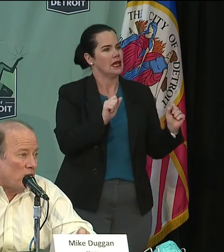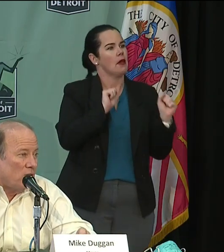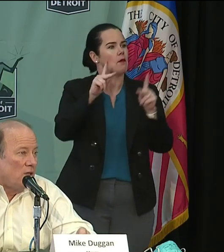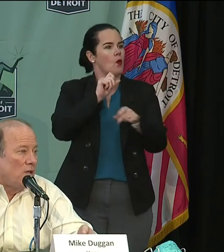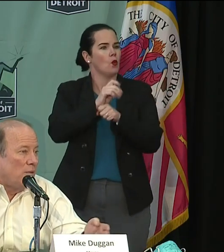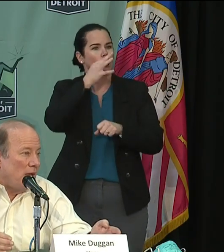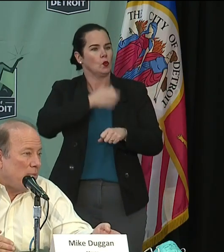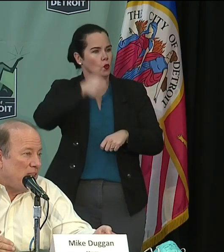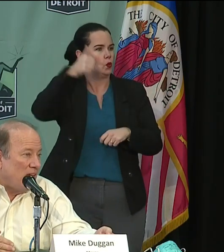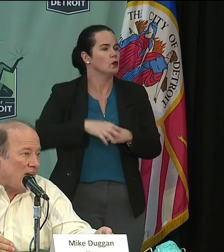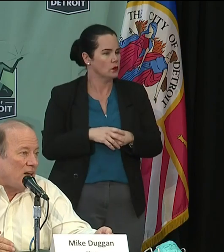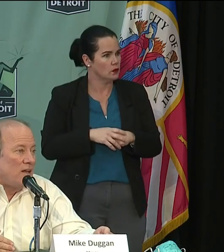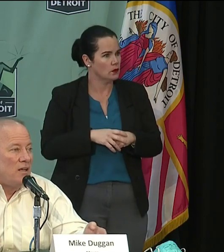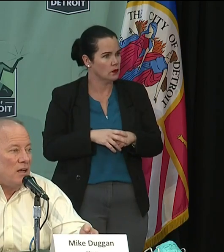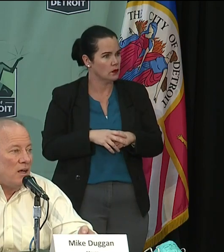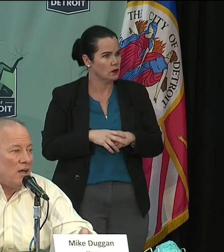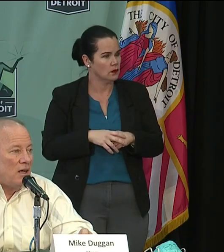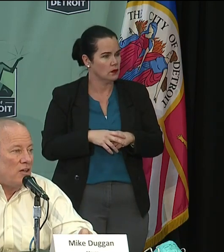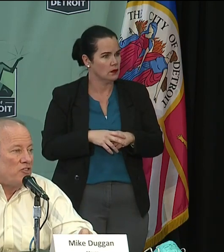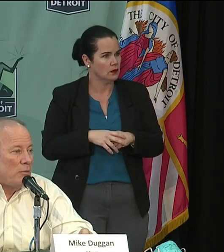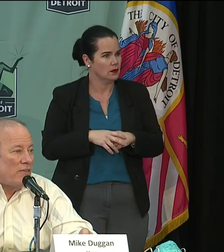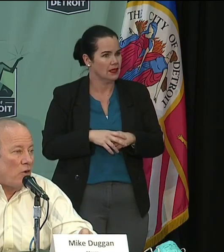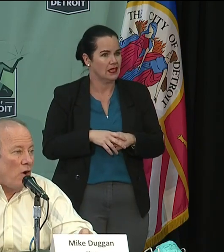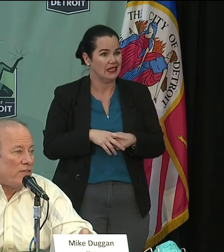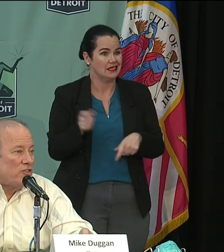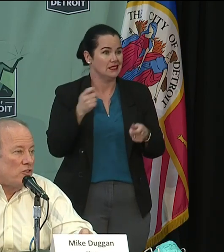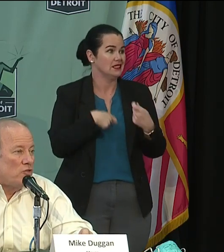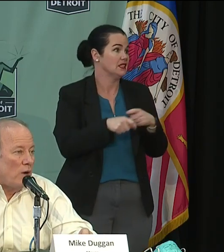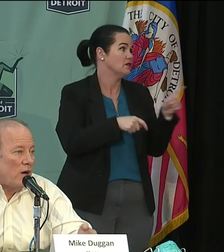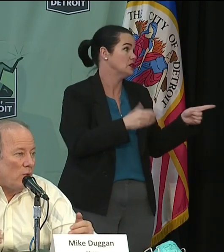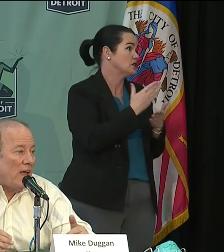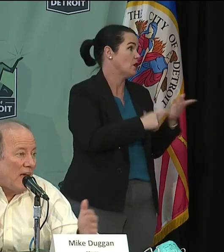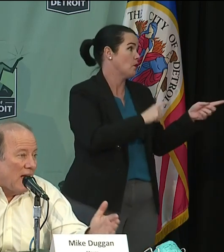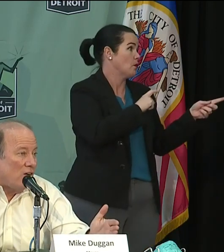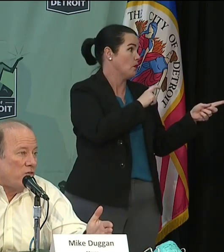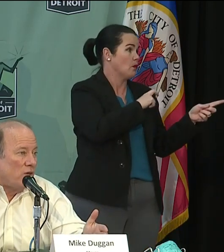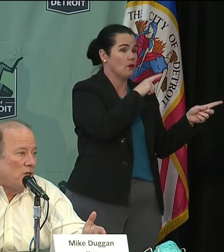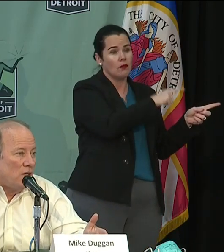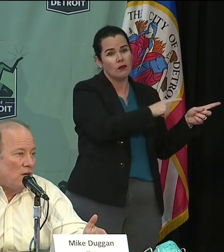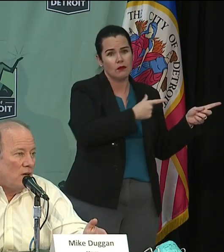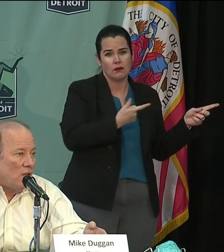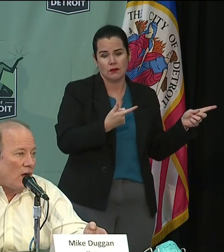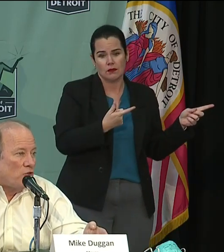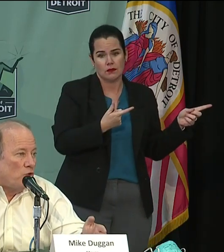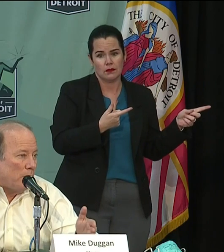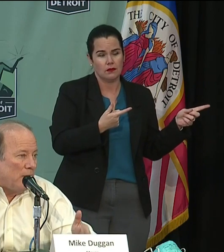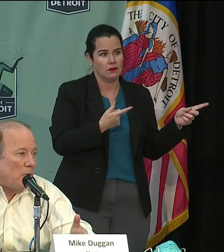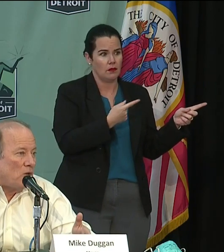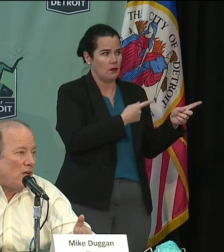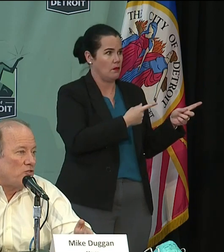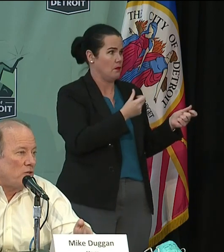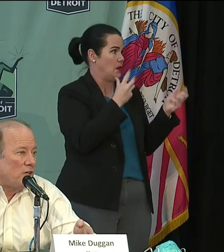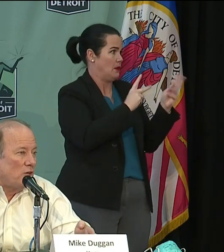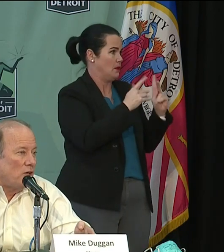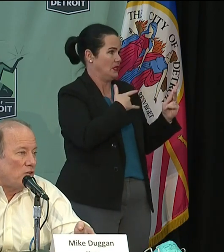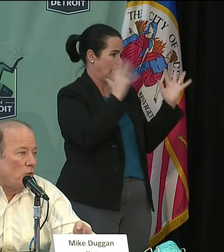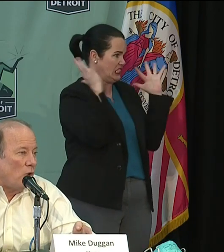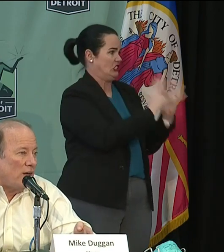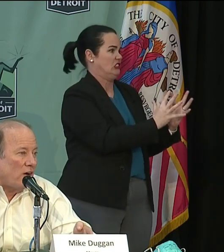sooner maybe than some of our offices where we have a large group of people